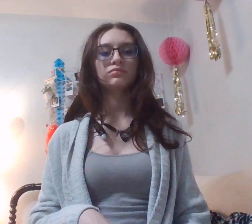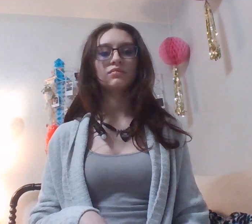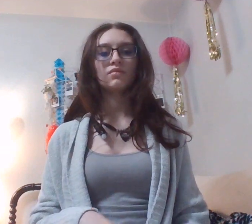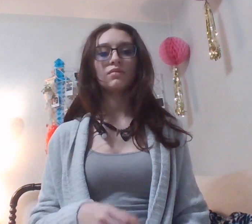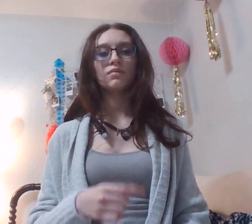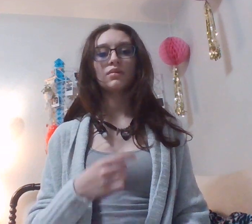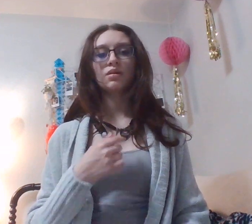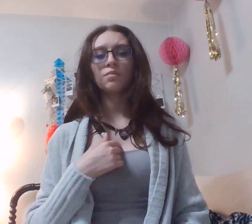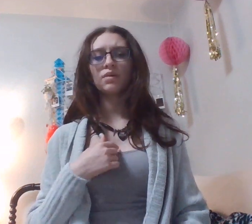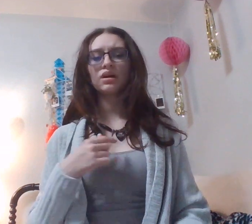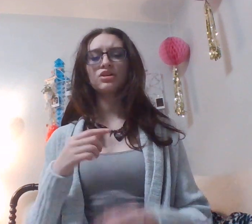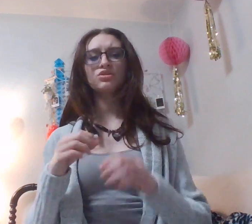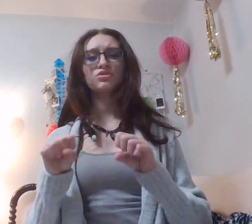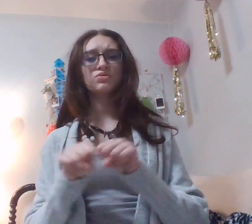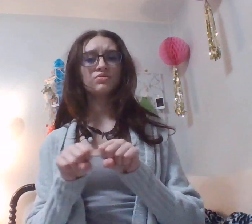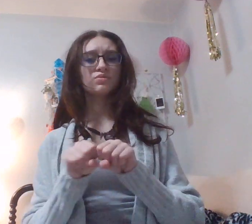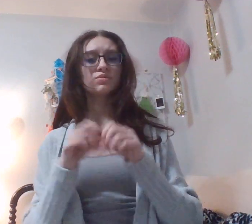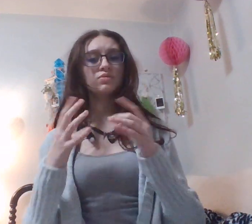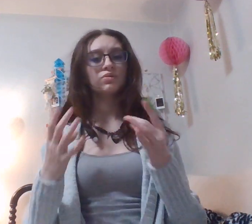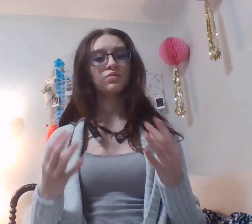walking with the rain in my shoes,